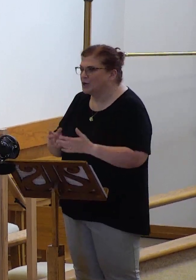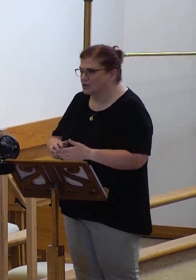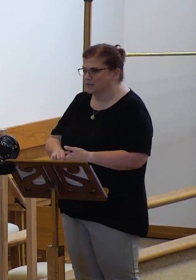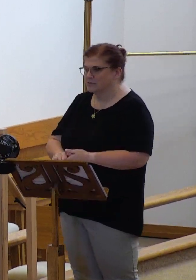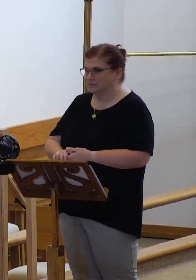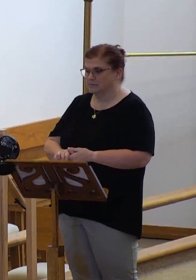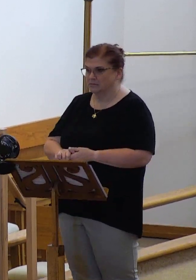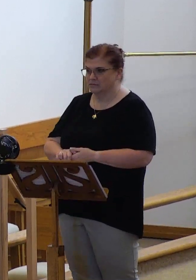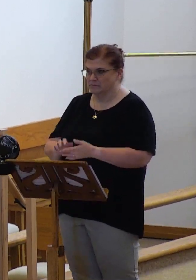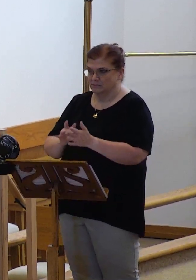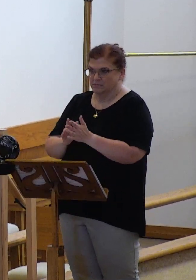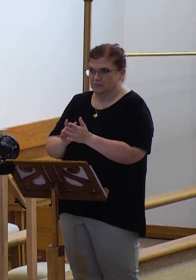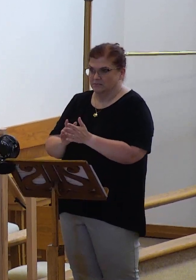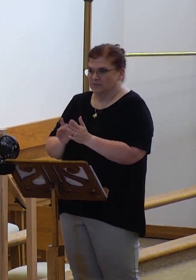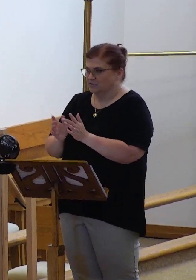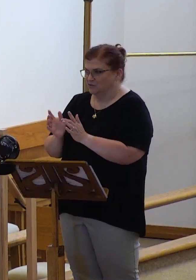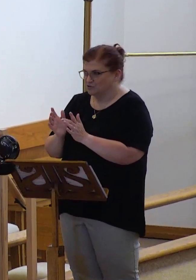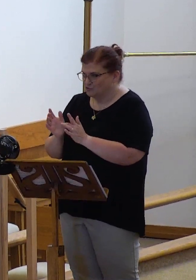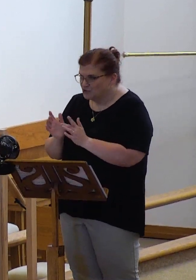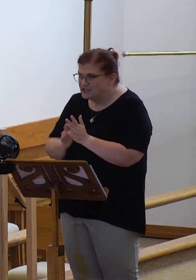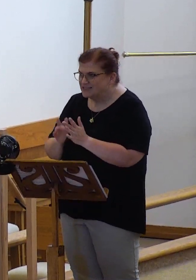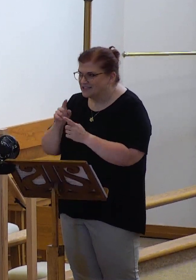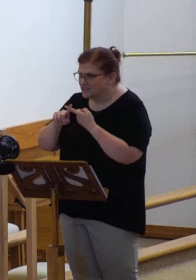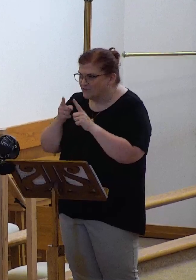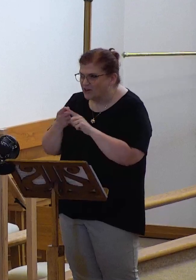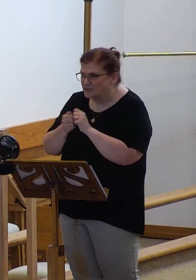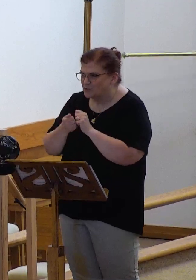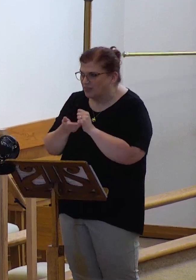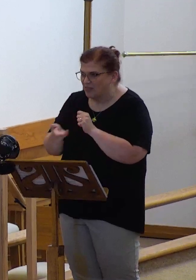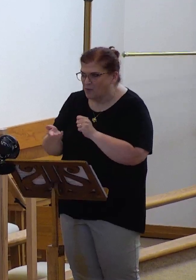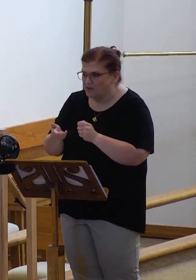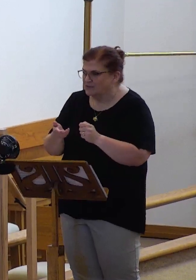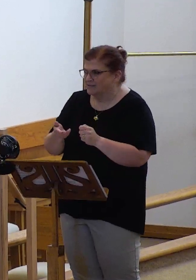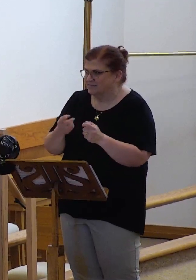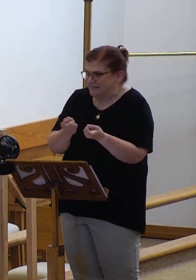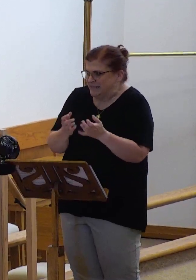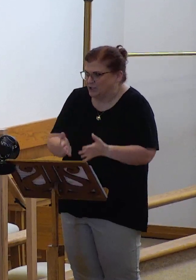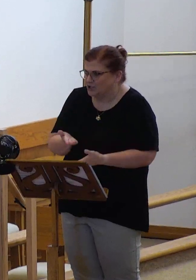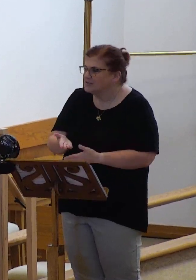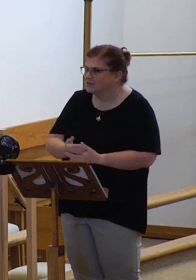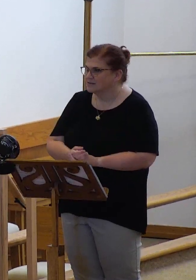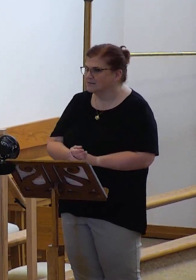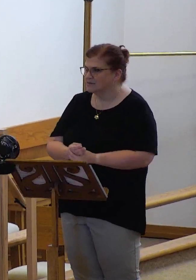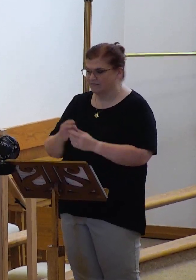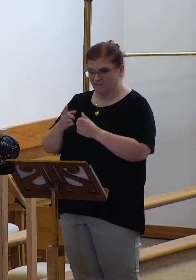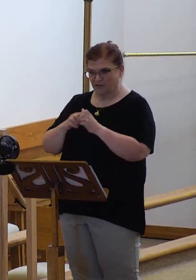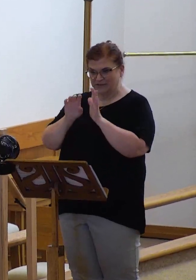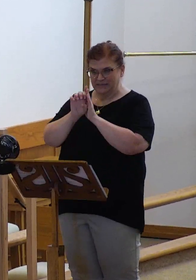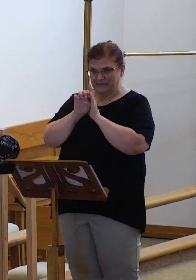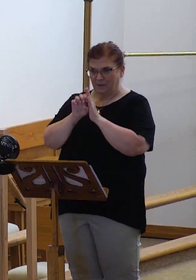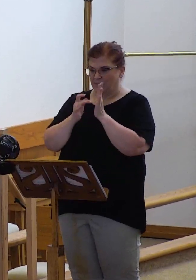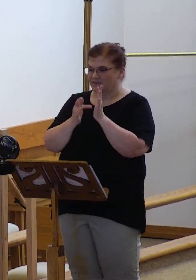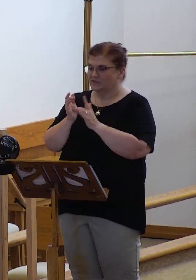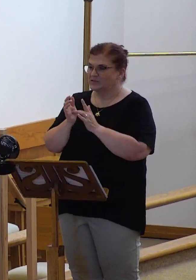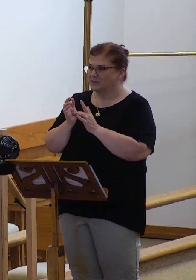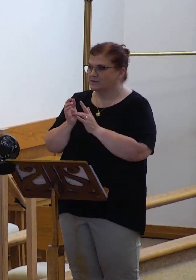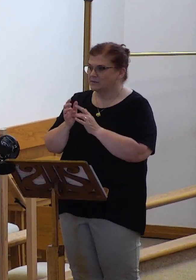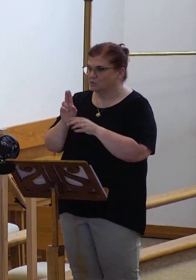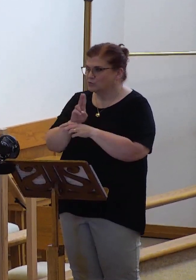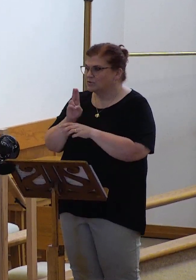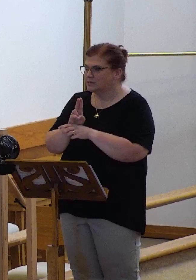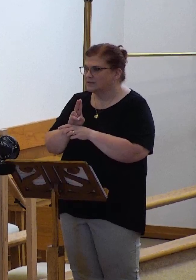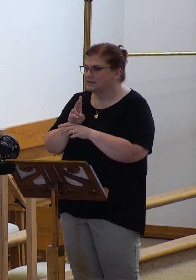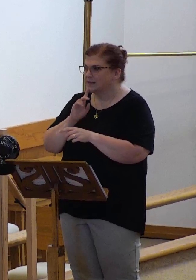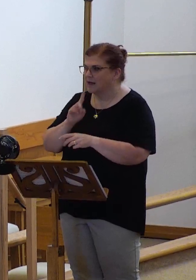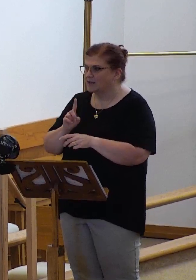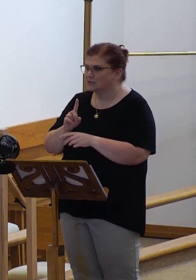He's a friend with these people. And this first example of Jesus uses is actually